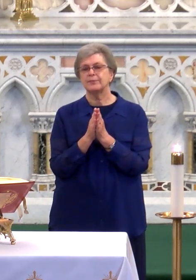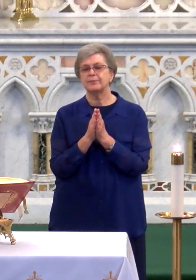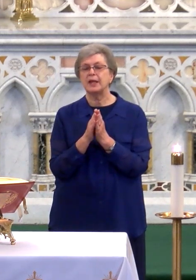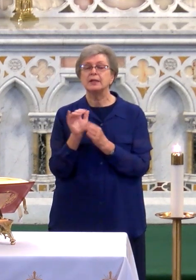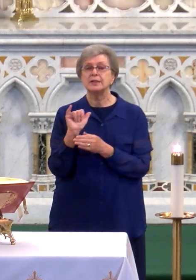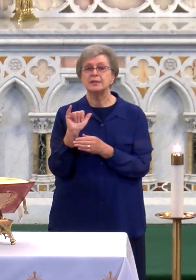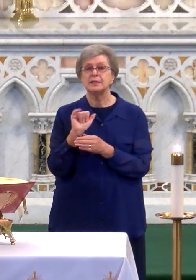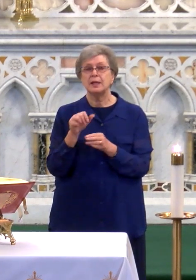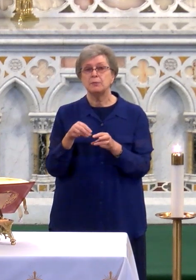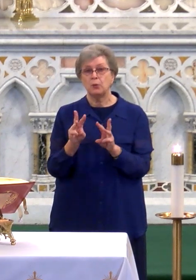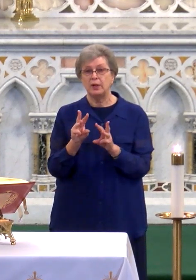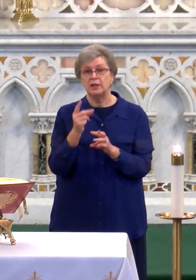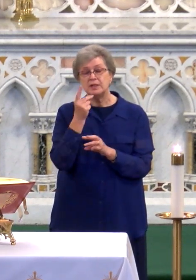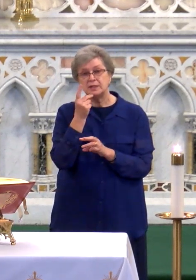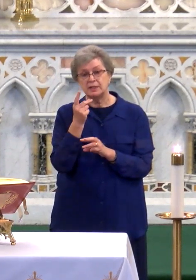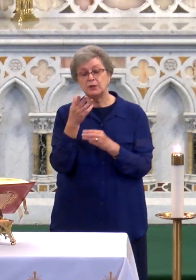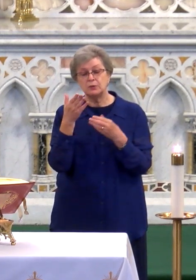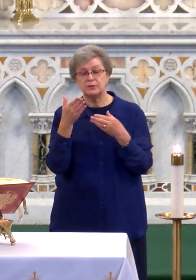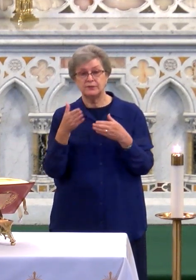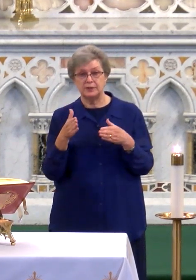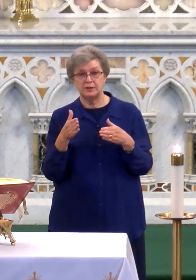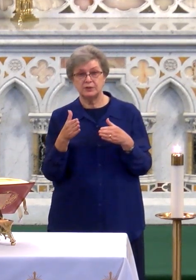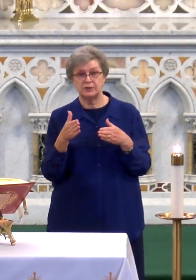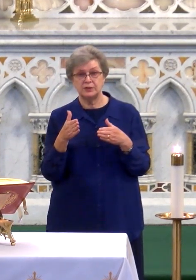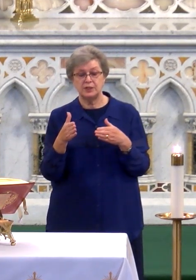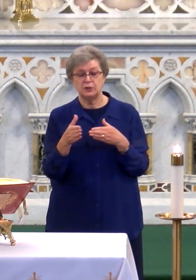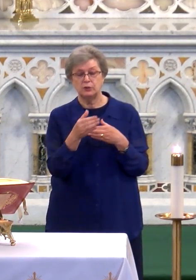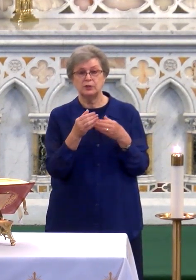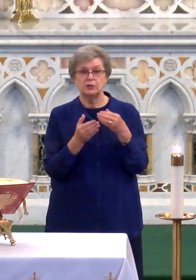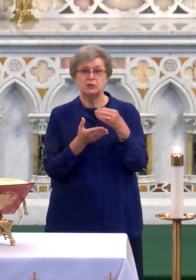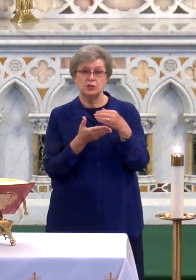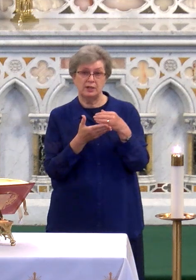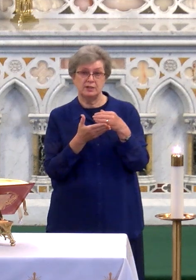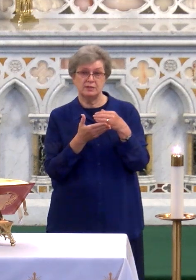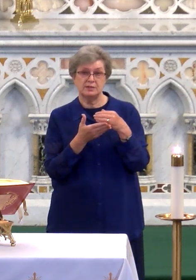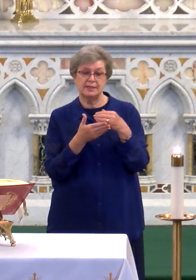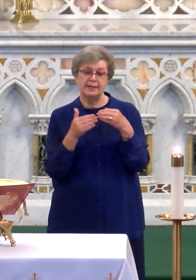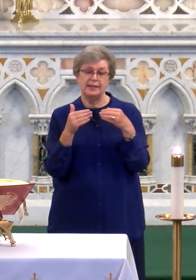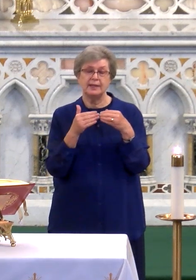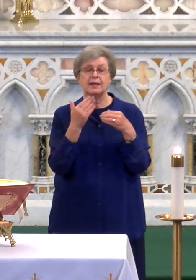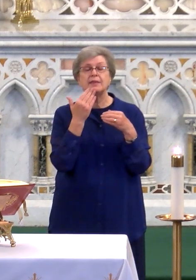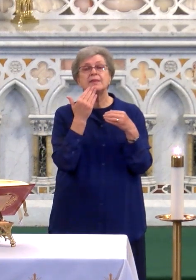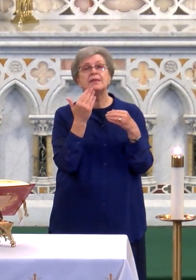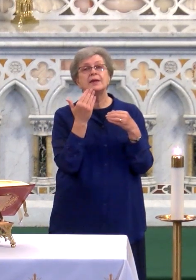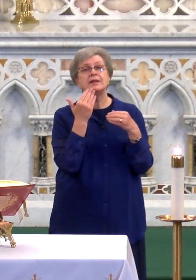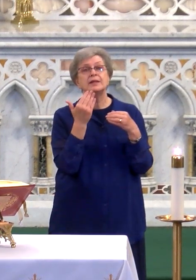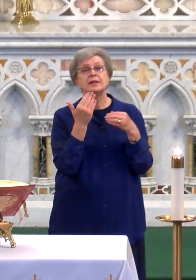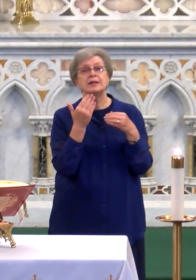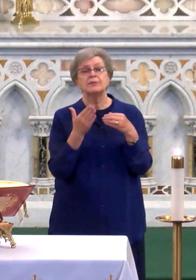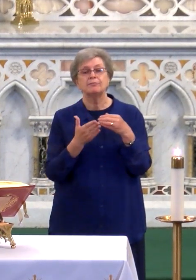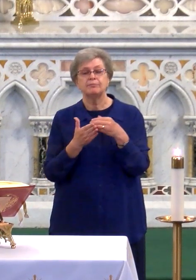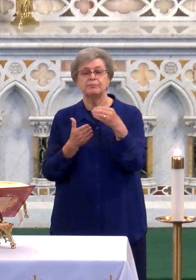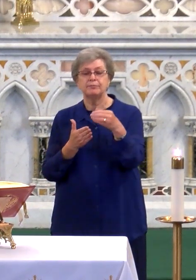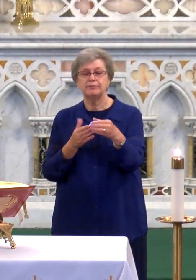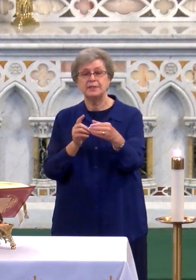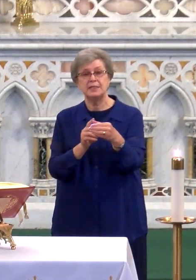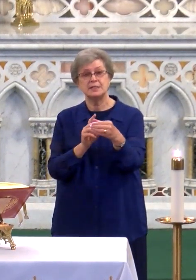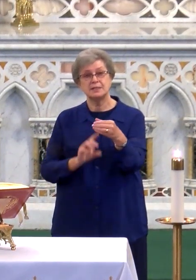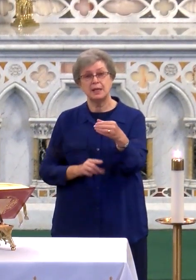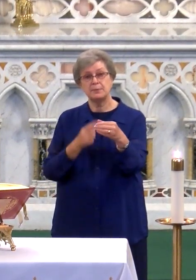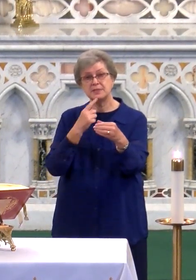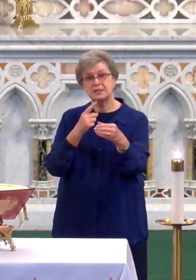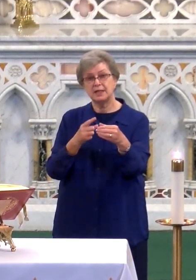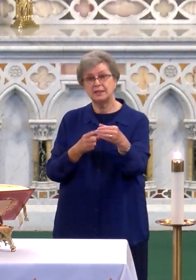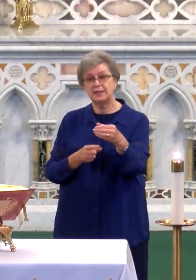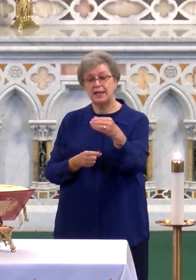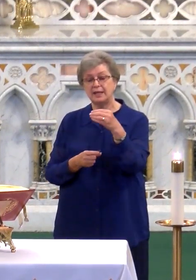In a similar way, when supper was ended, he took the chalice, and once more giving thanks, he gave it to his disciples,